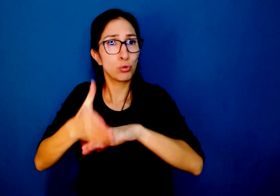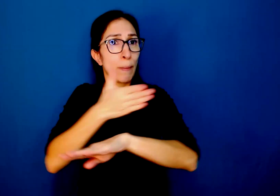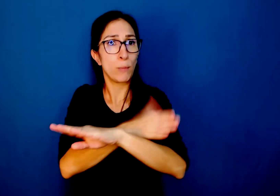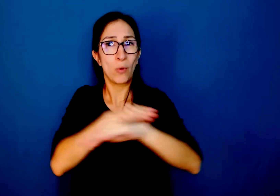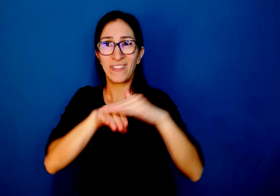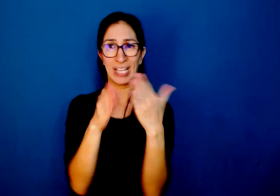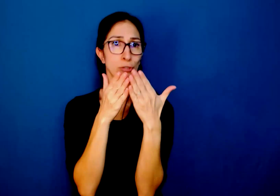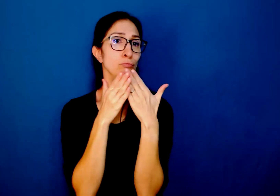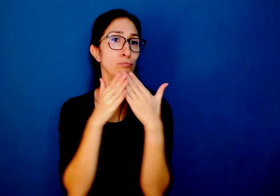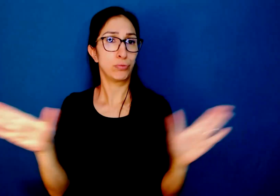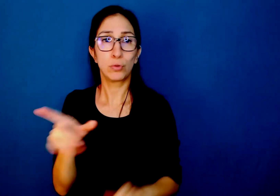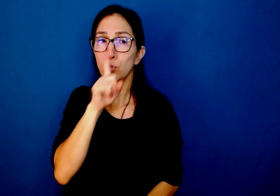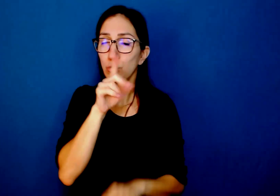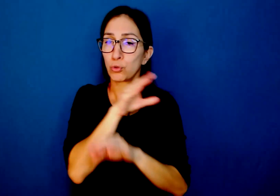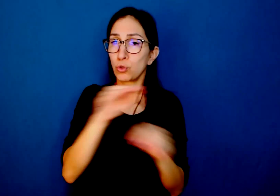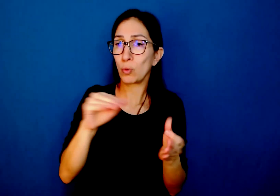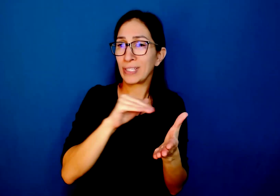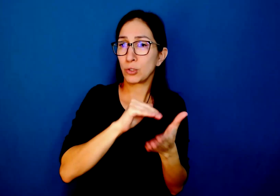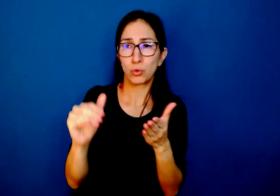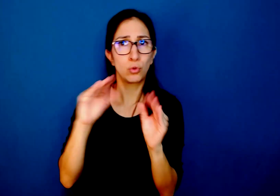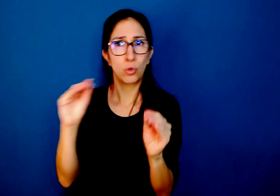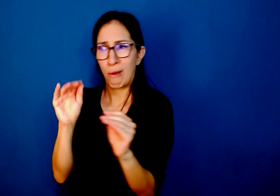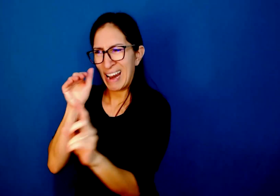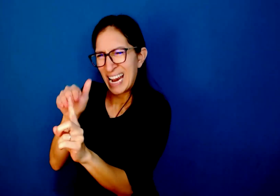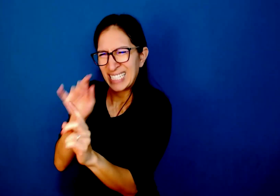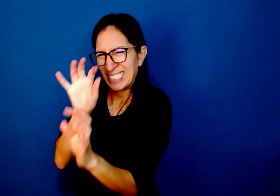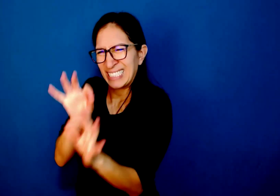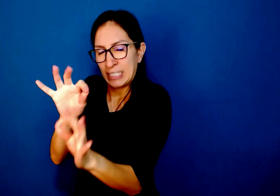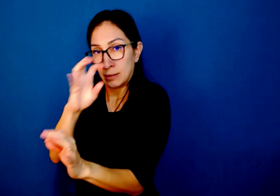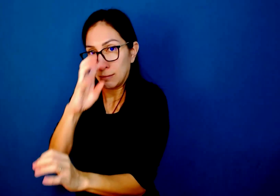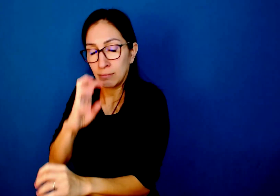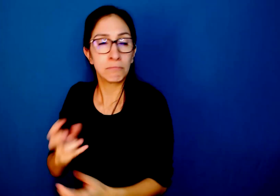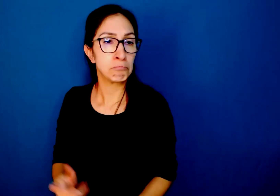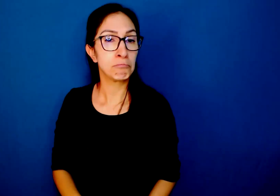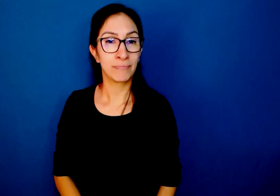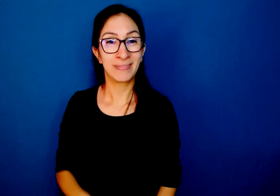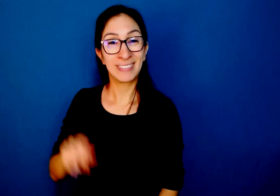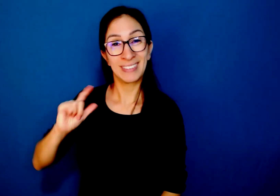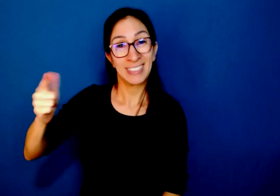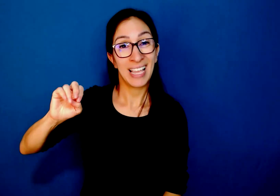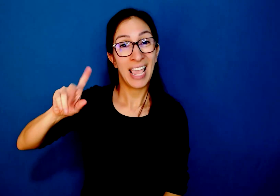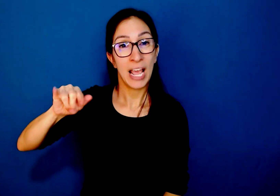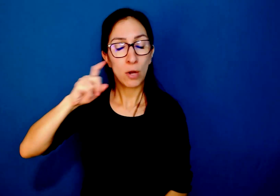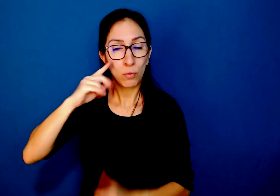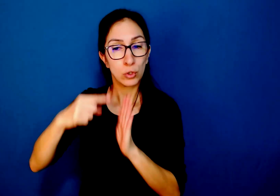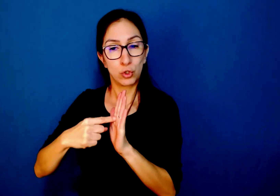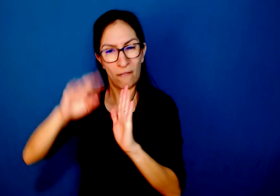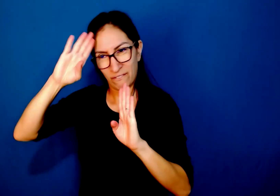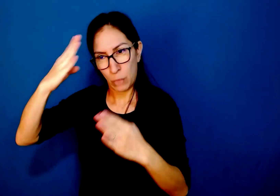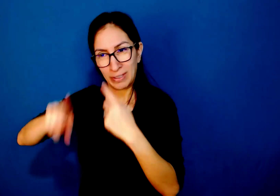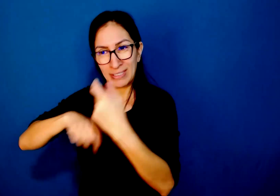with no excuses, no perfectionism. Elaine will demonstrate developer-focused solutions, but my goal is really to show